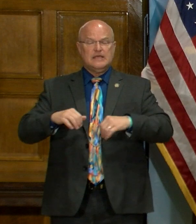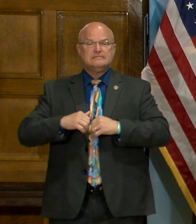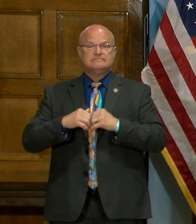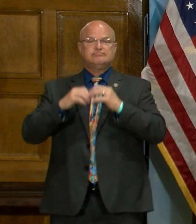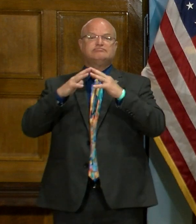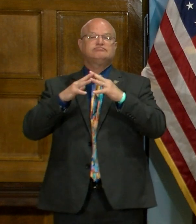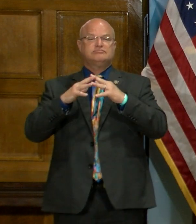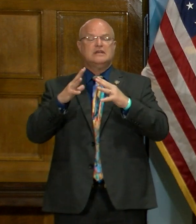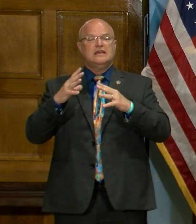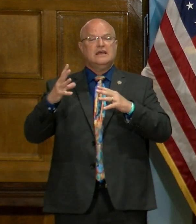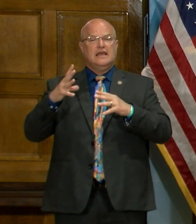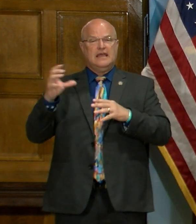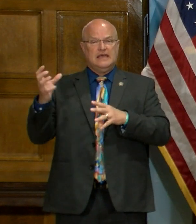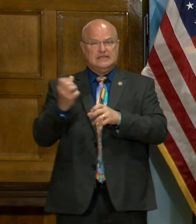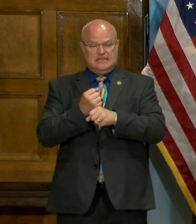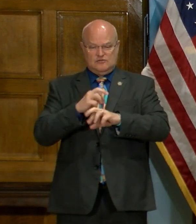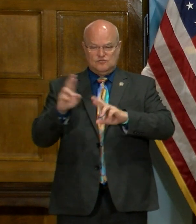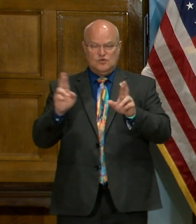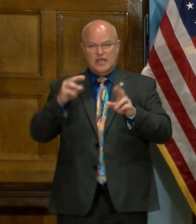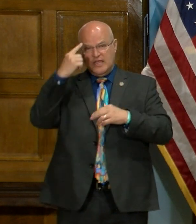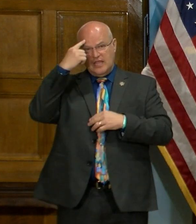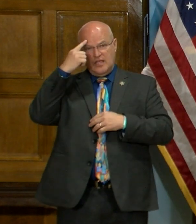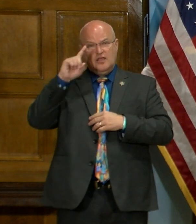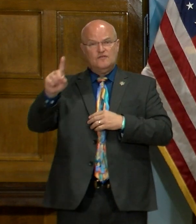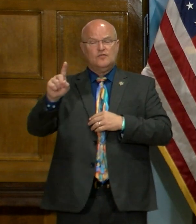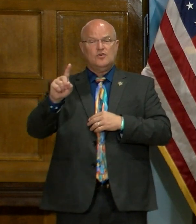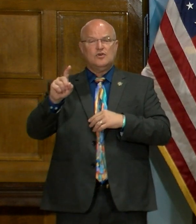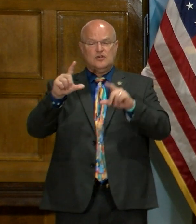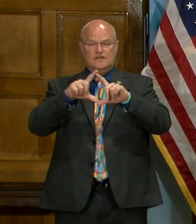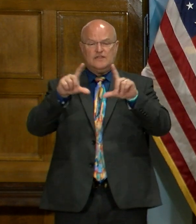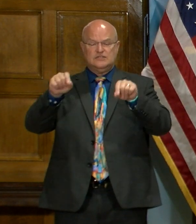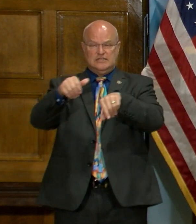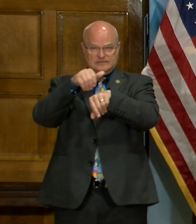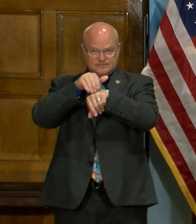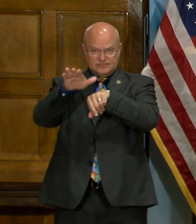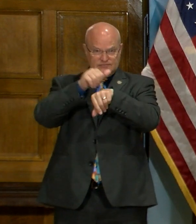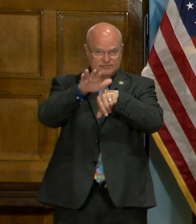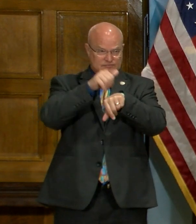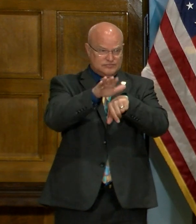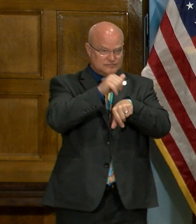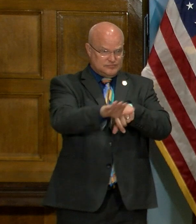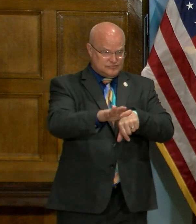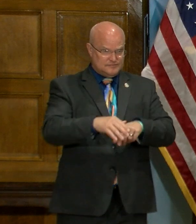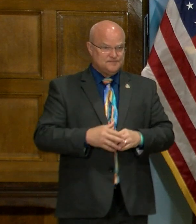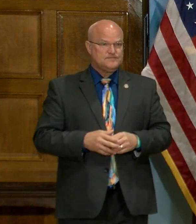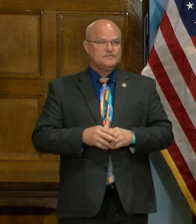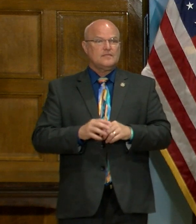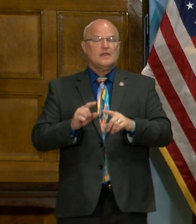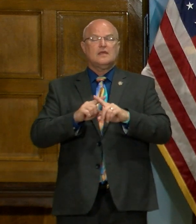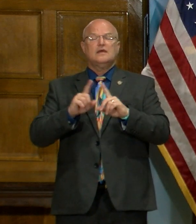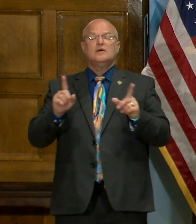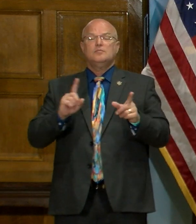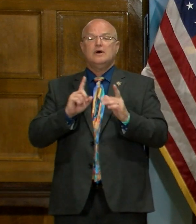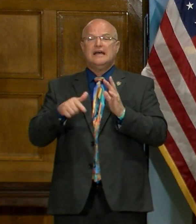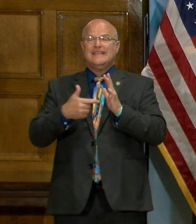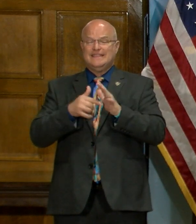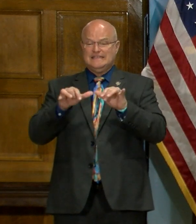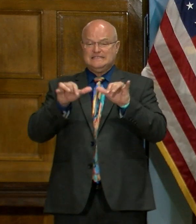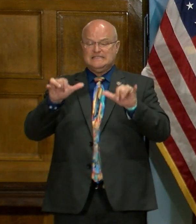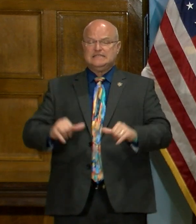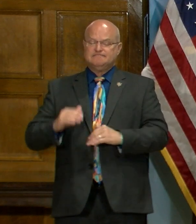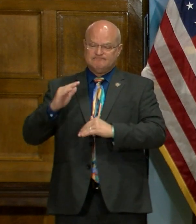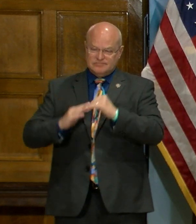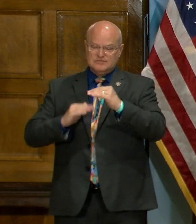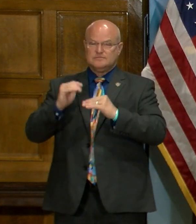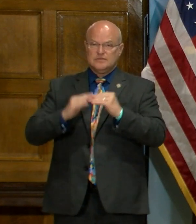it ready and getting it all ready for our checks to be dispersed. This system was